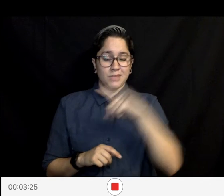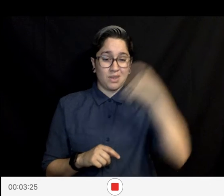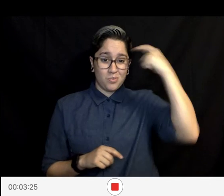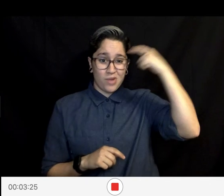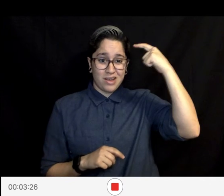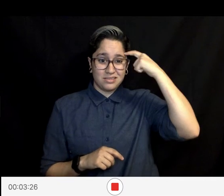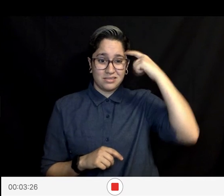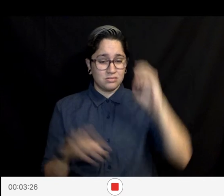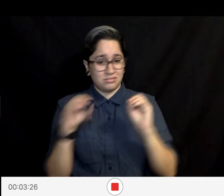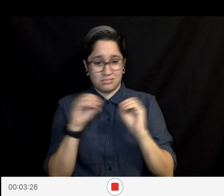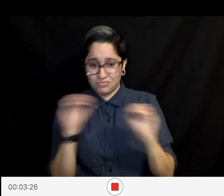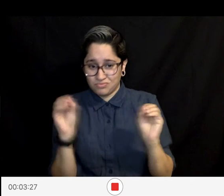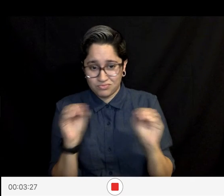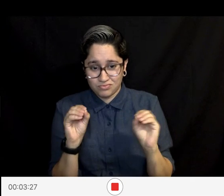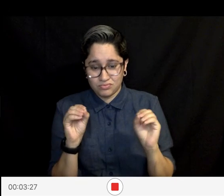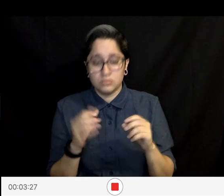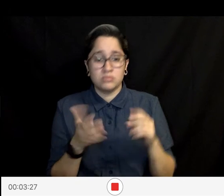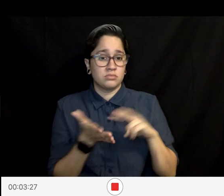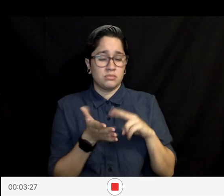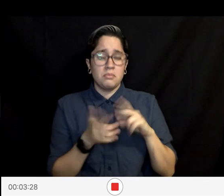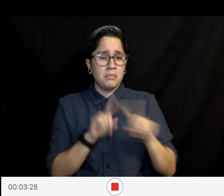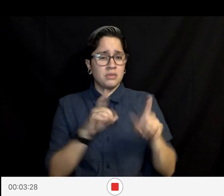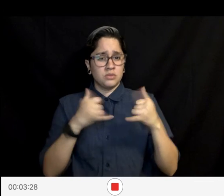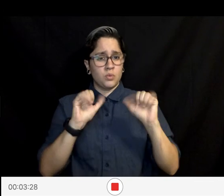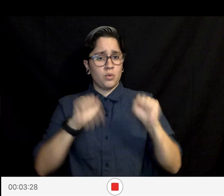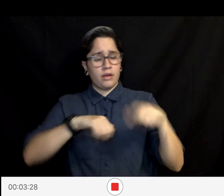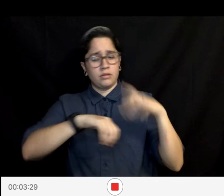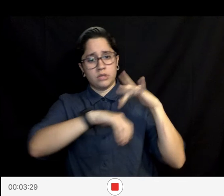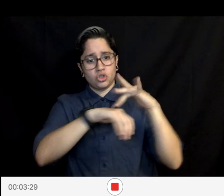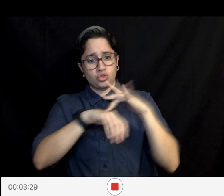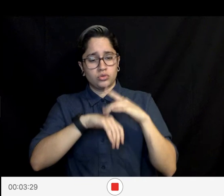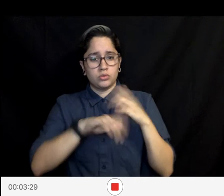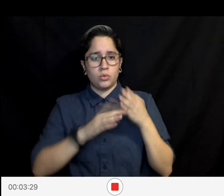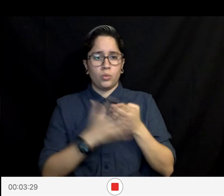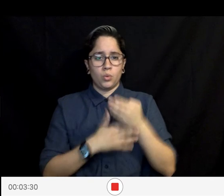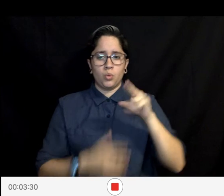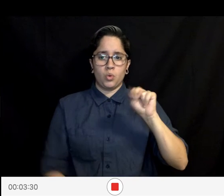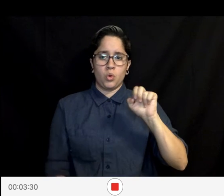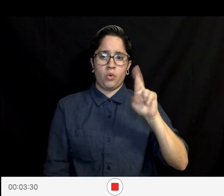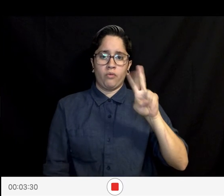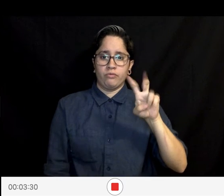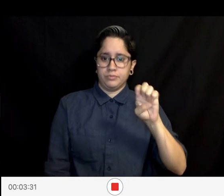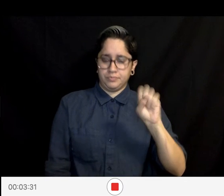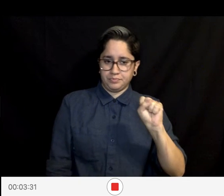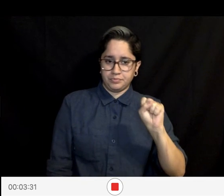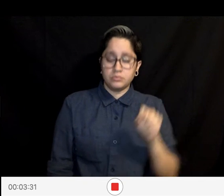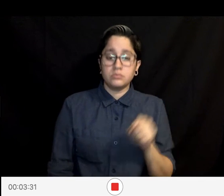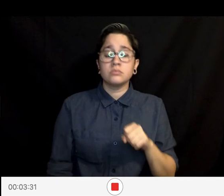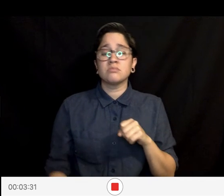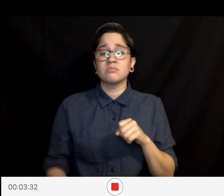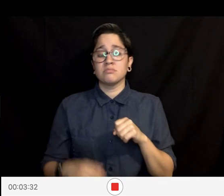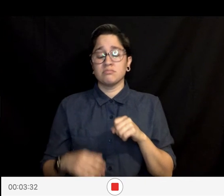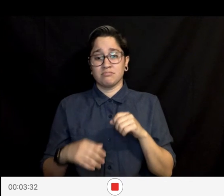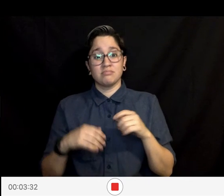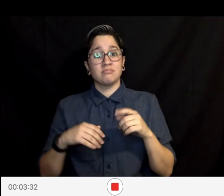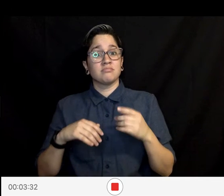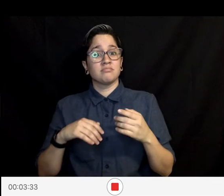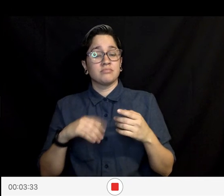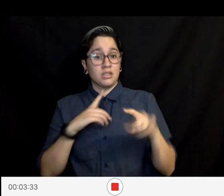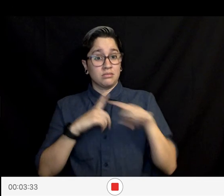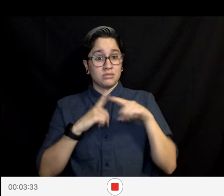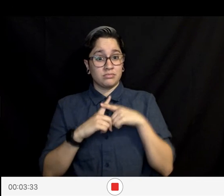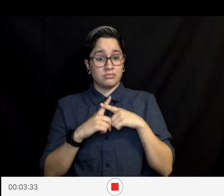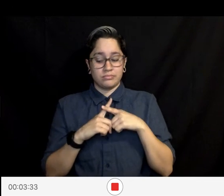means they're able to absorb oxygen from the ocean water around them through their skin. Since jellyfish have no